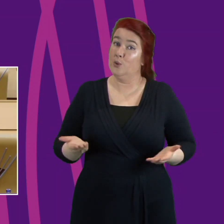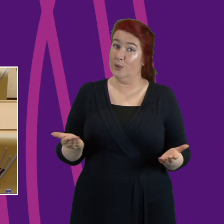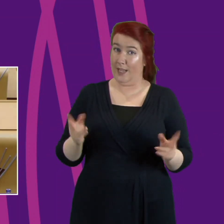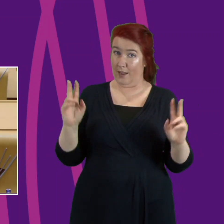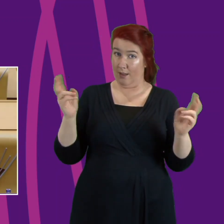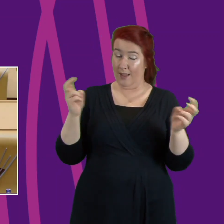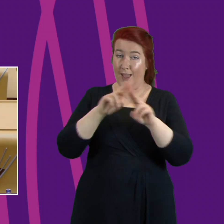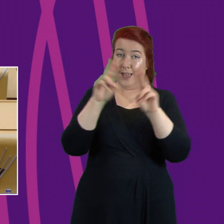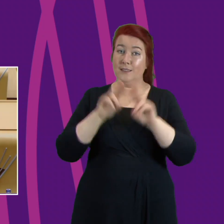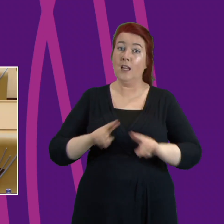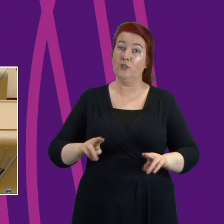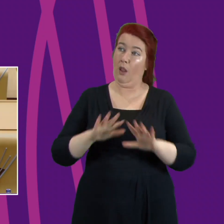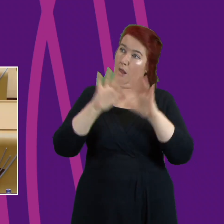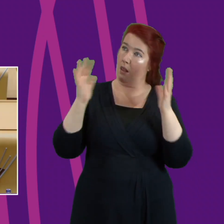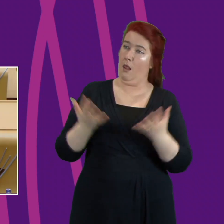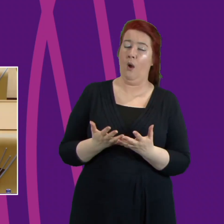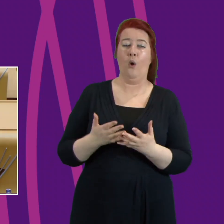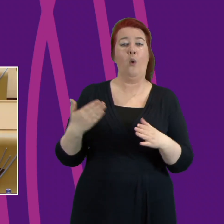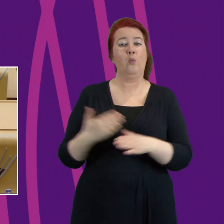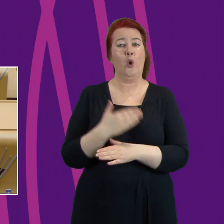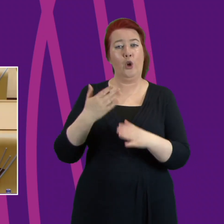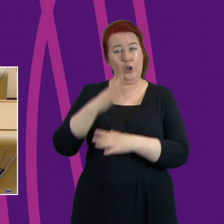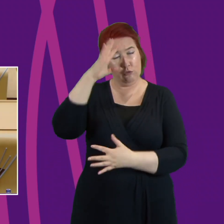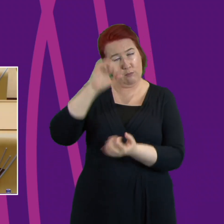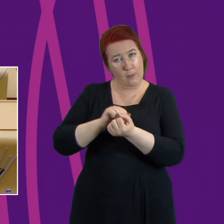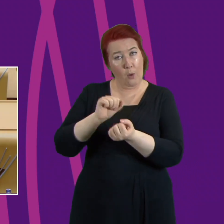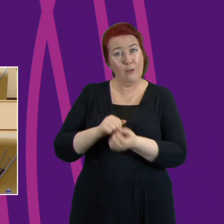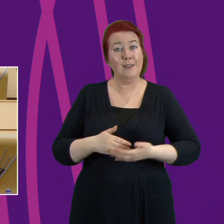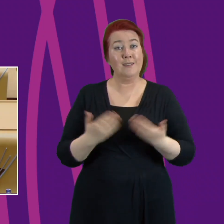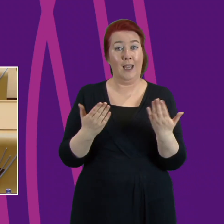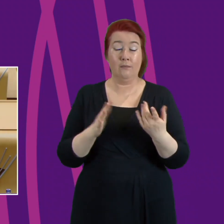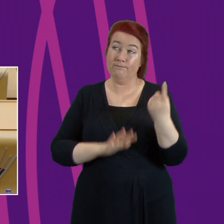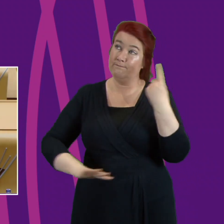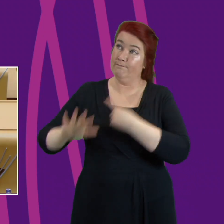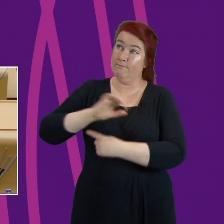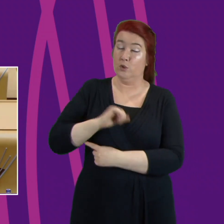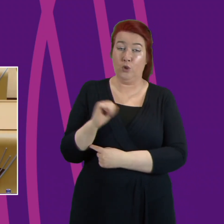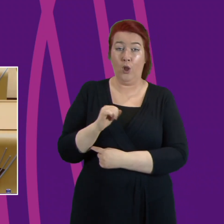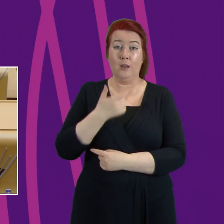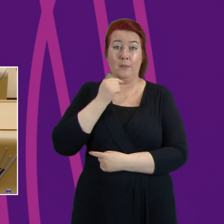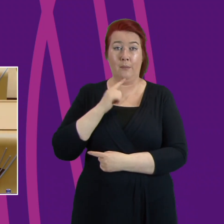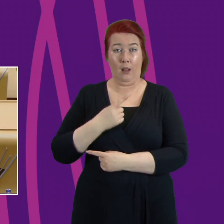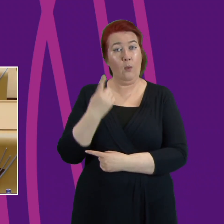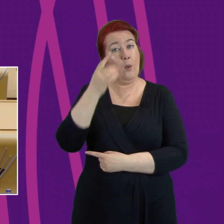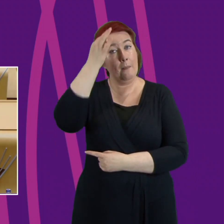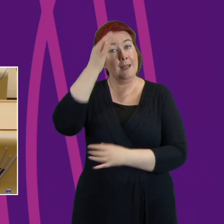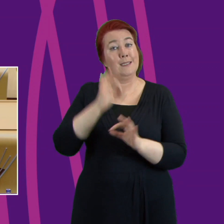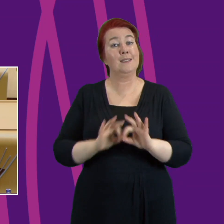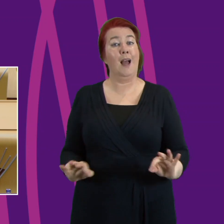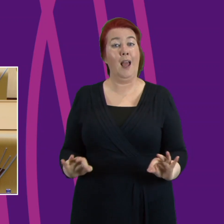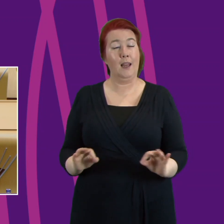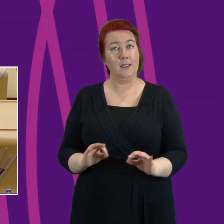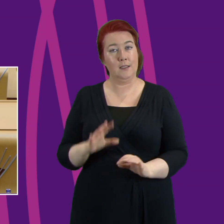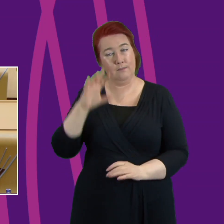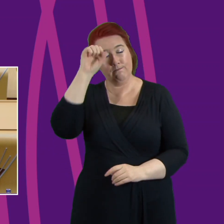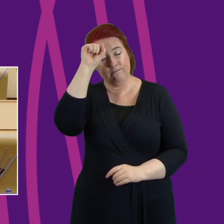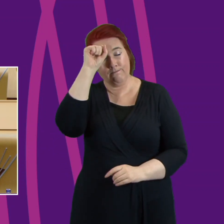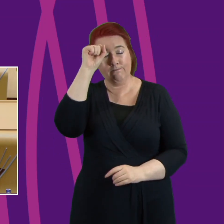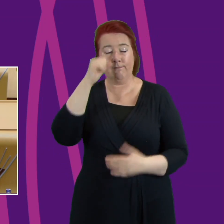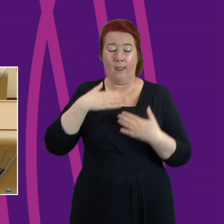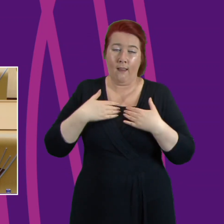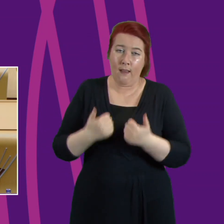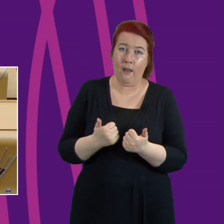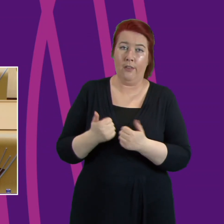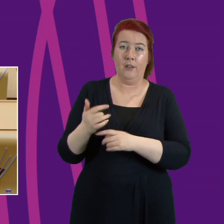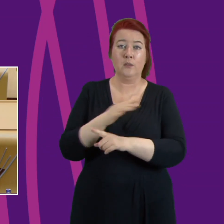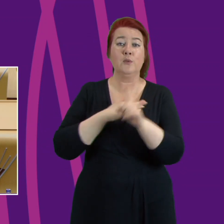Workers' Memorial Day, and across Scotland many people observed a minute's silence to particularly honour health and social care staff who